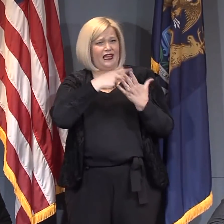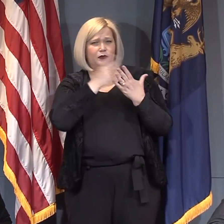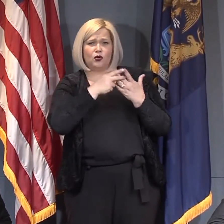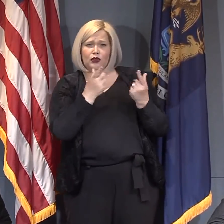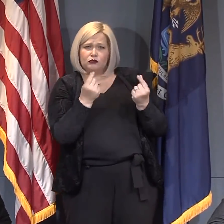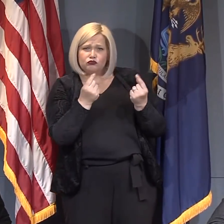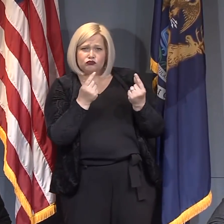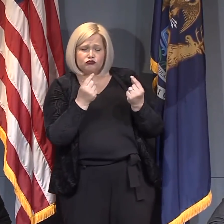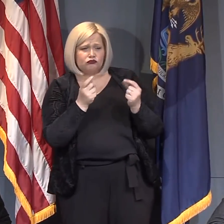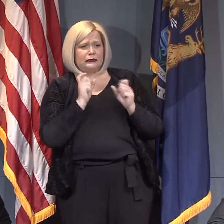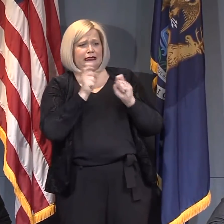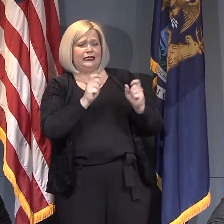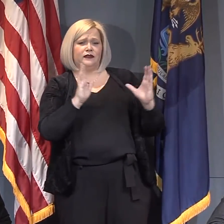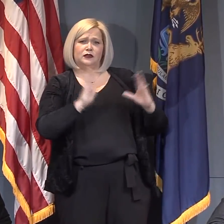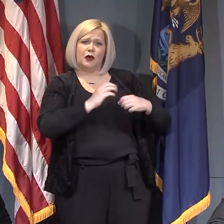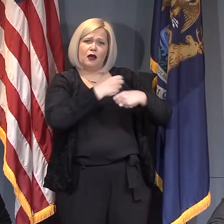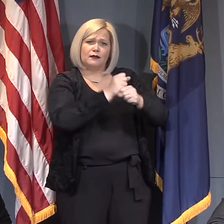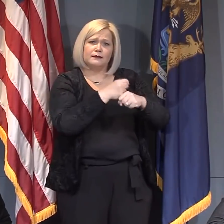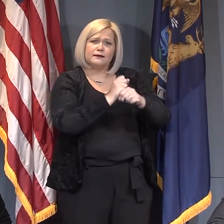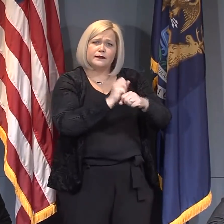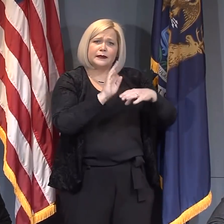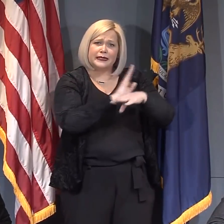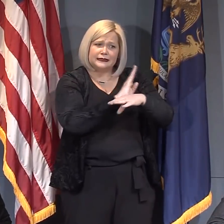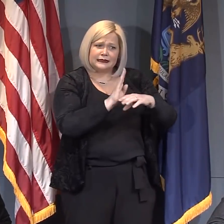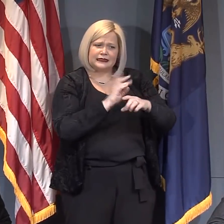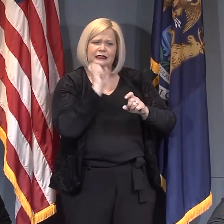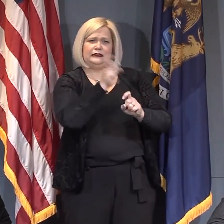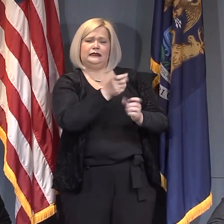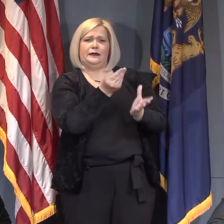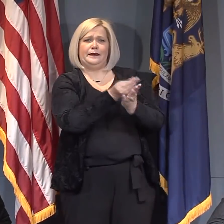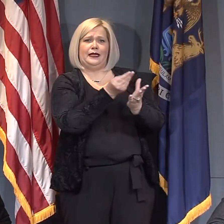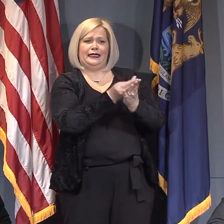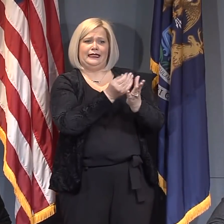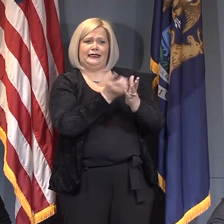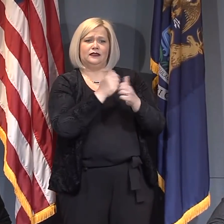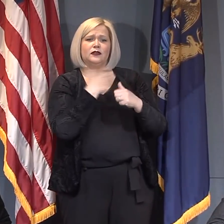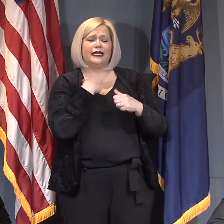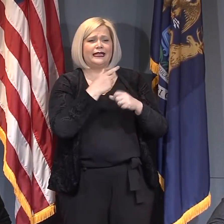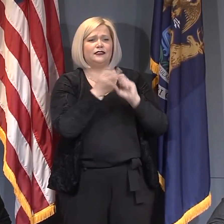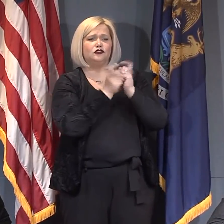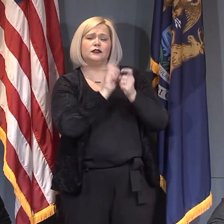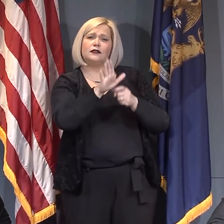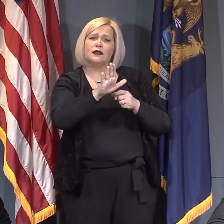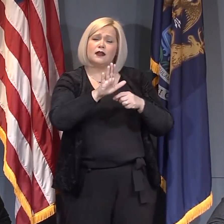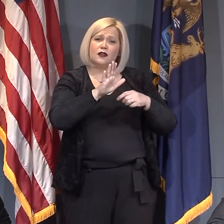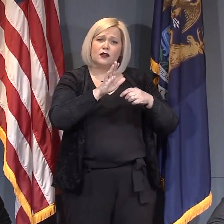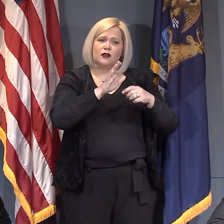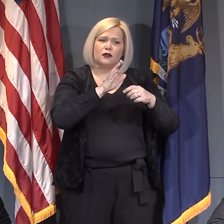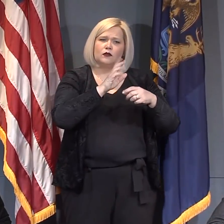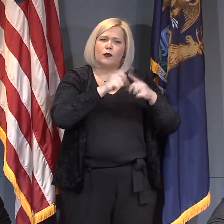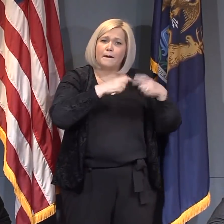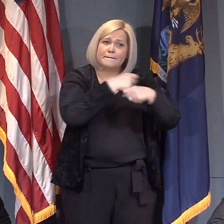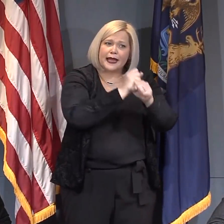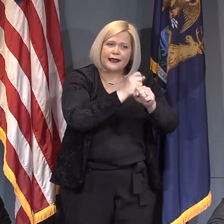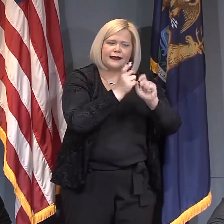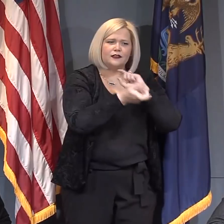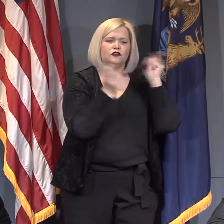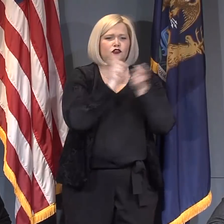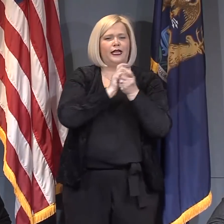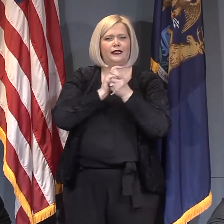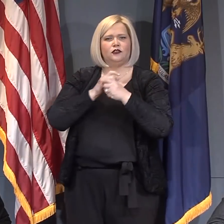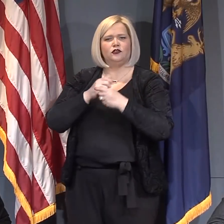providing funding to small manufacturers so that they can retool and produce critical health and human service